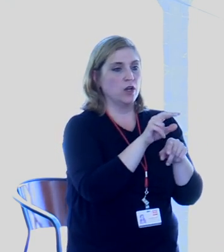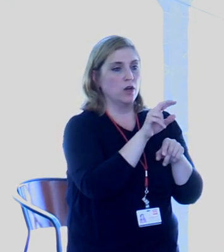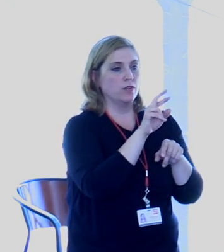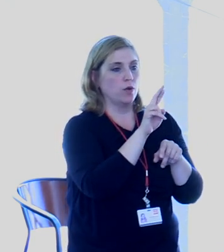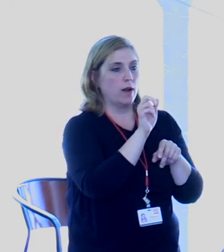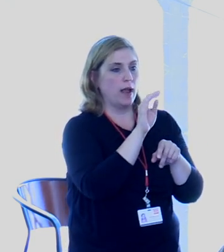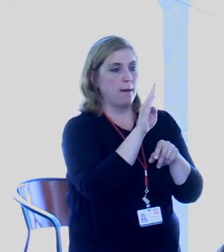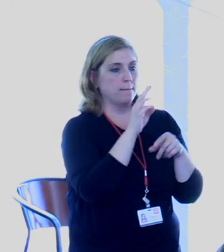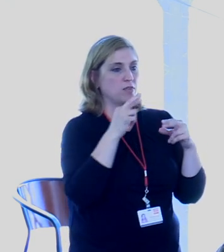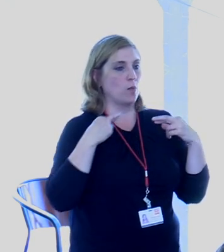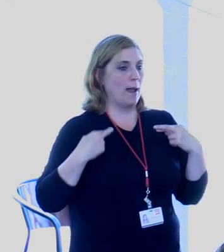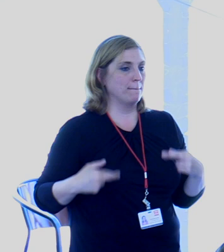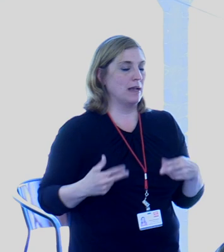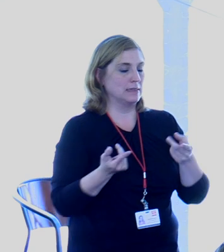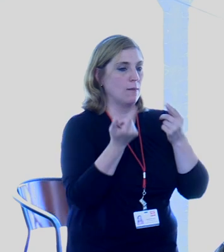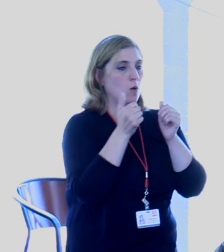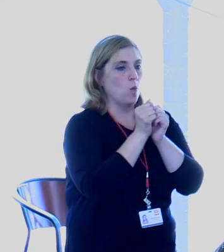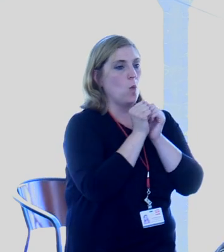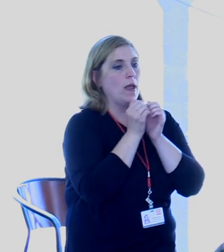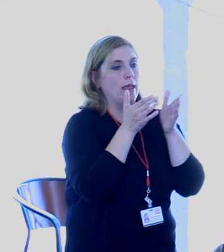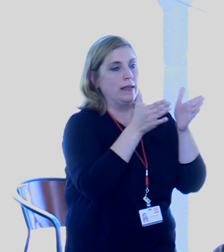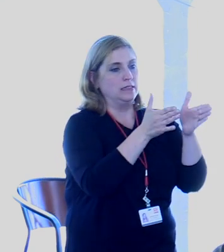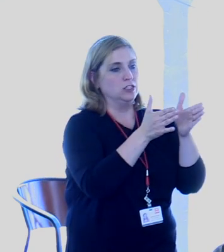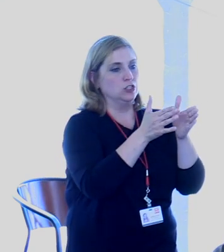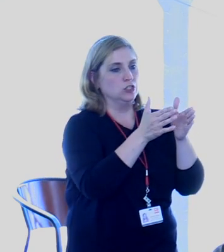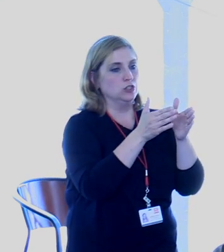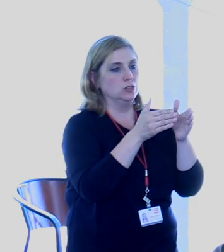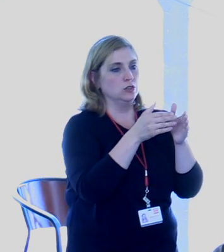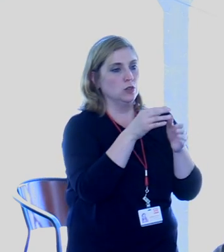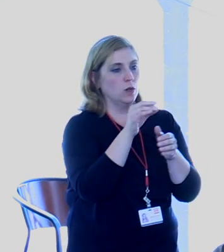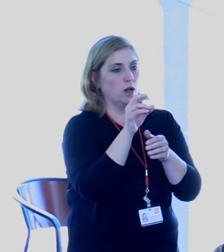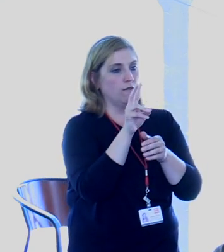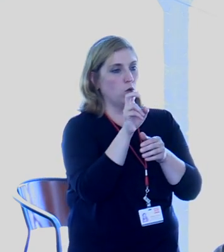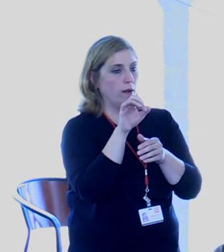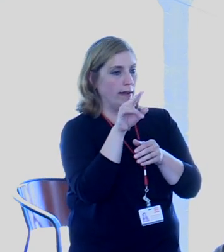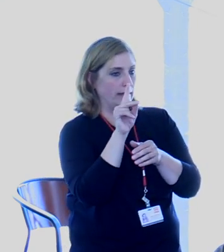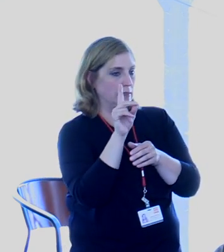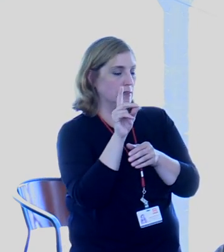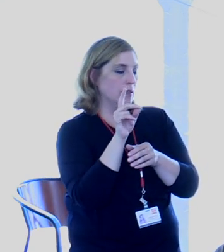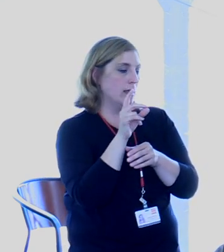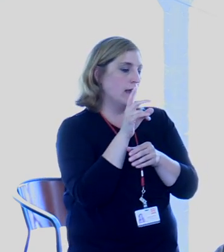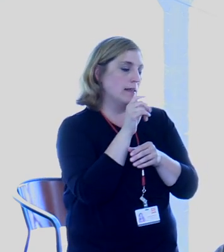rabbis came up with ways to avoid, to make sure that you didn't see